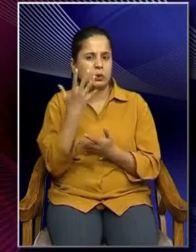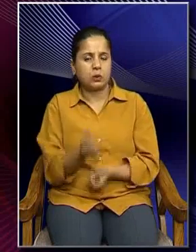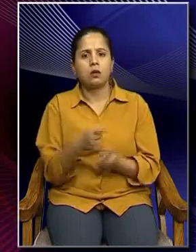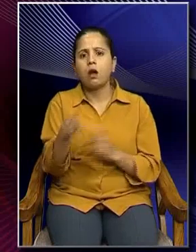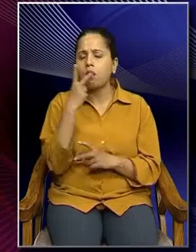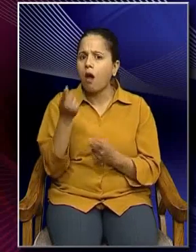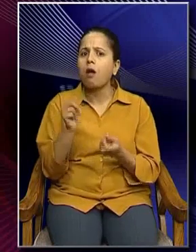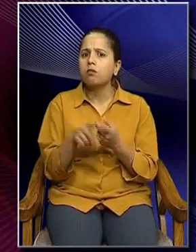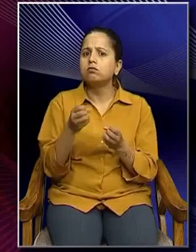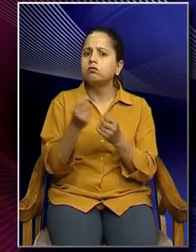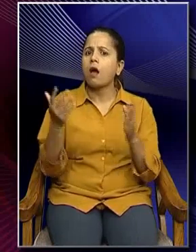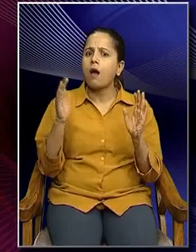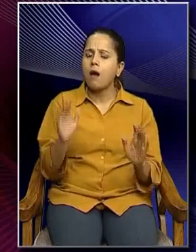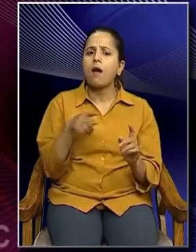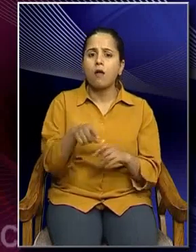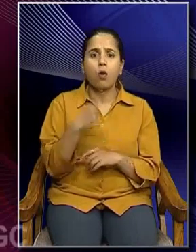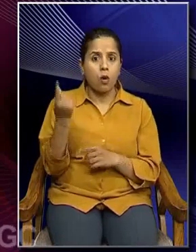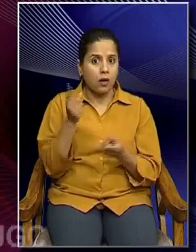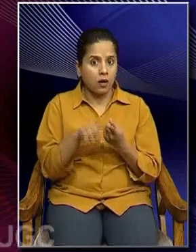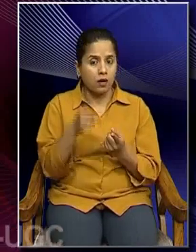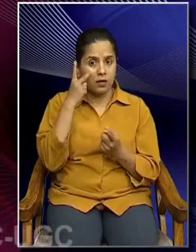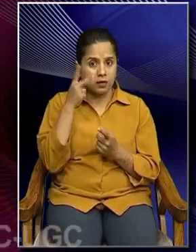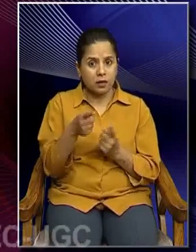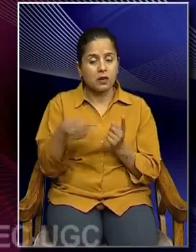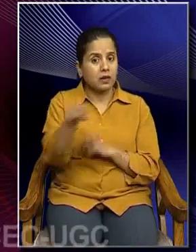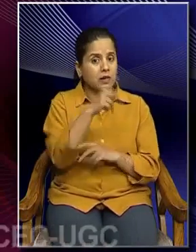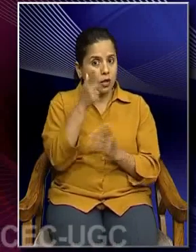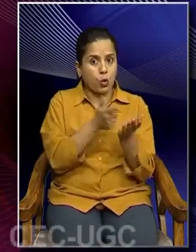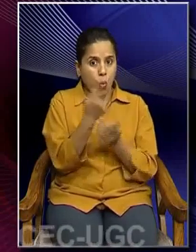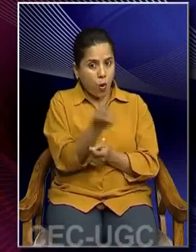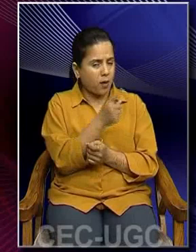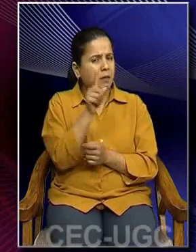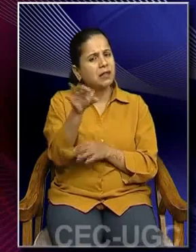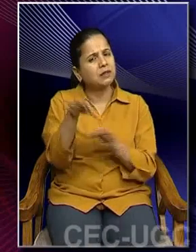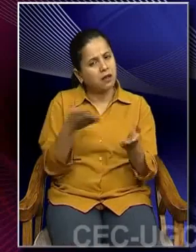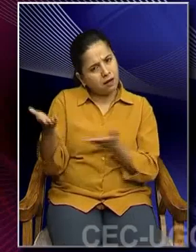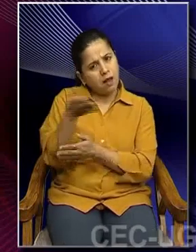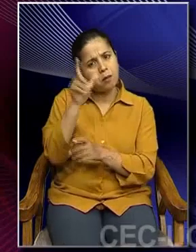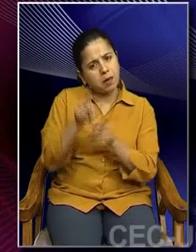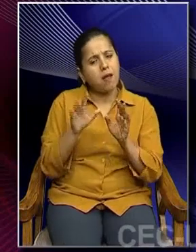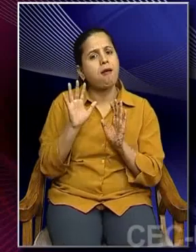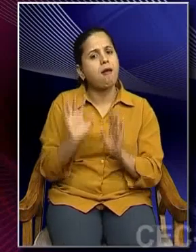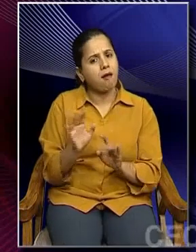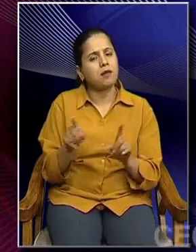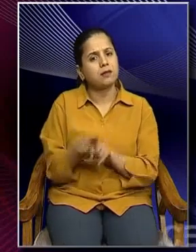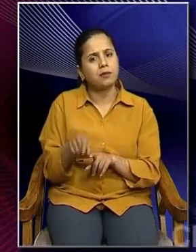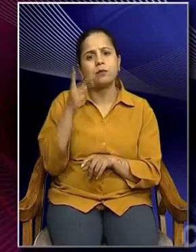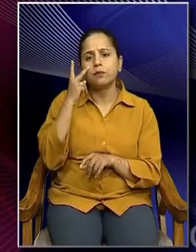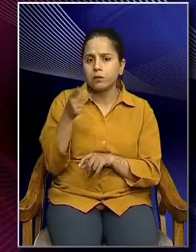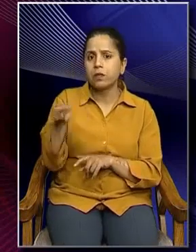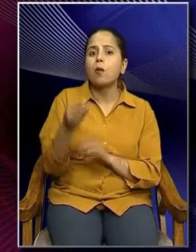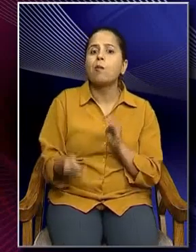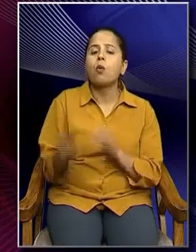rampant. It is not something which is only restricted among rural society or traditional society. Rather, it is